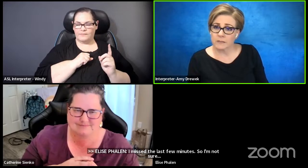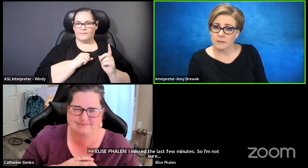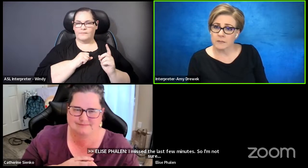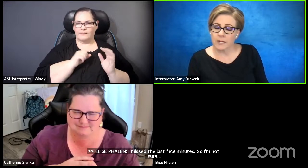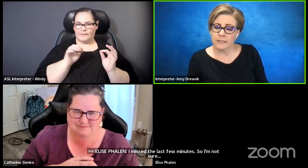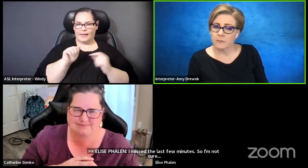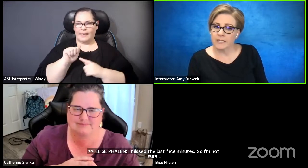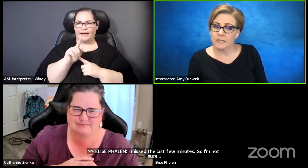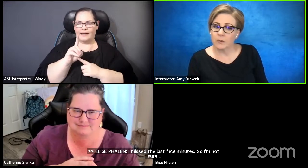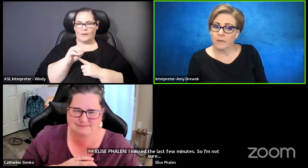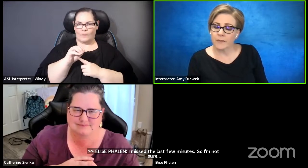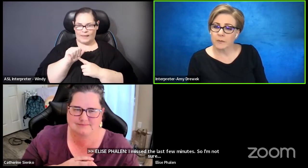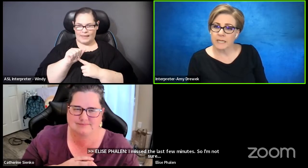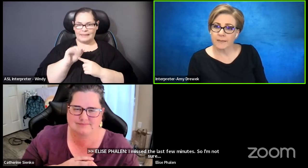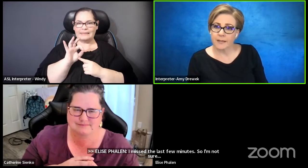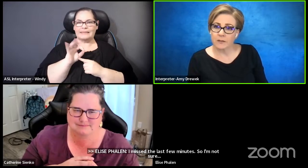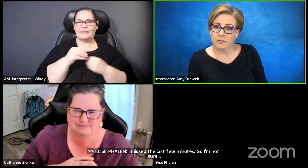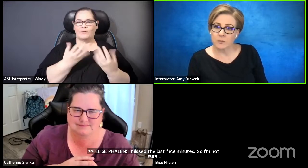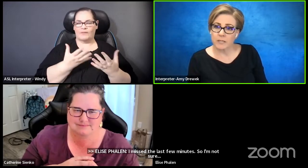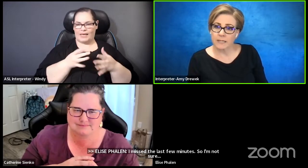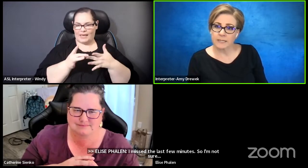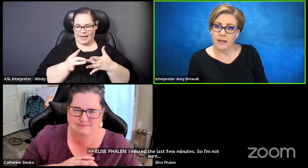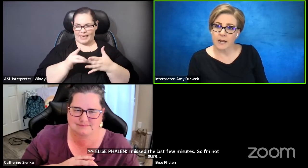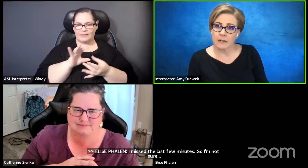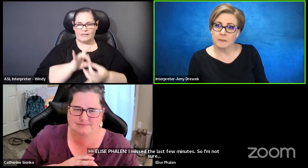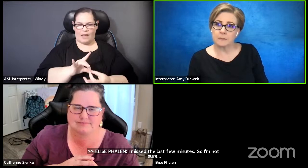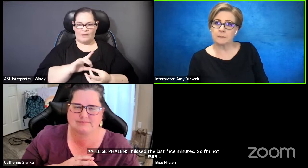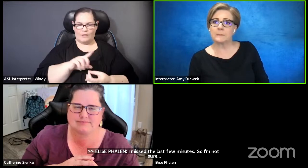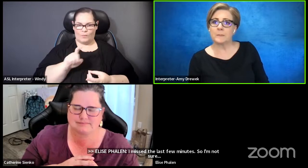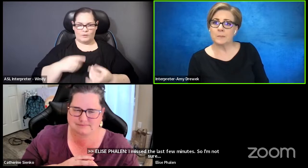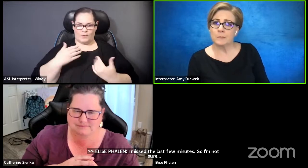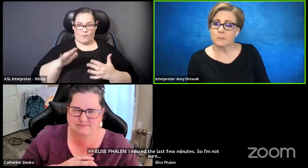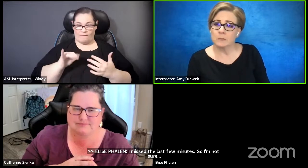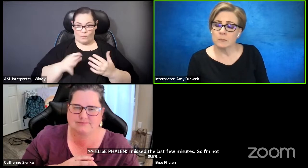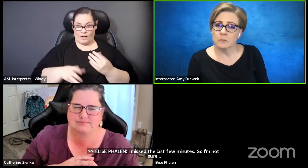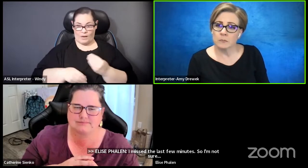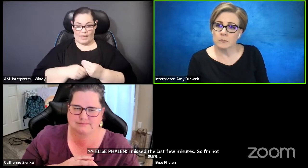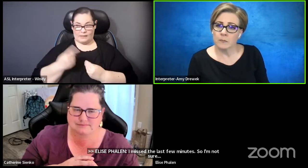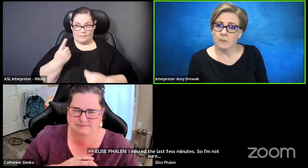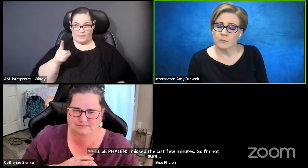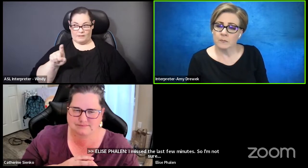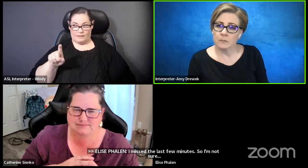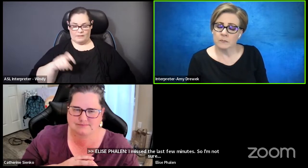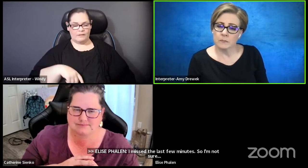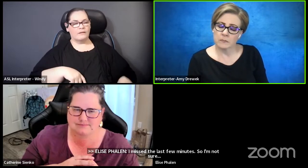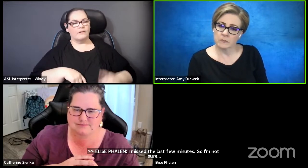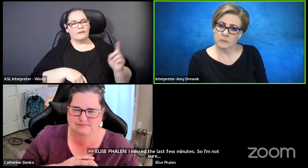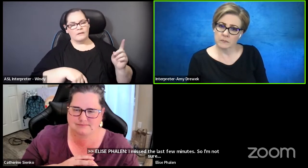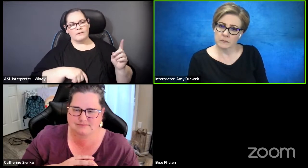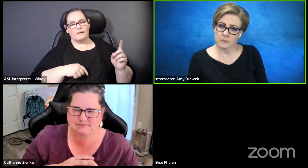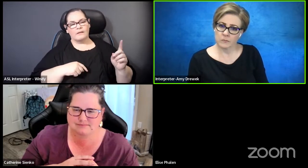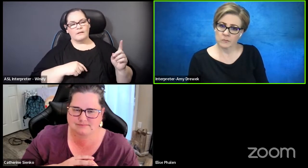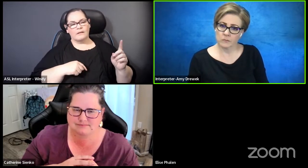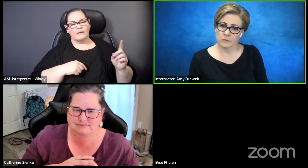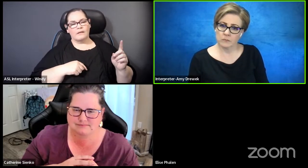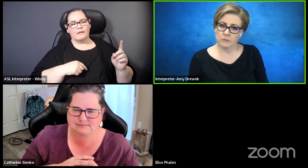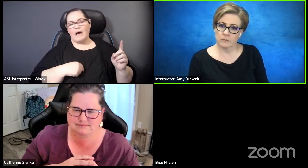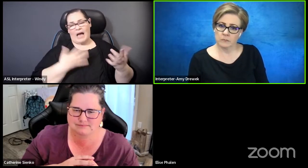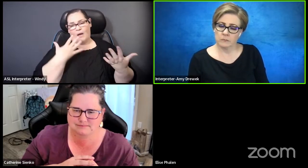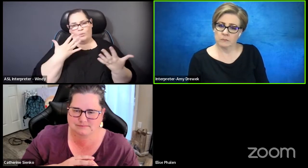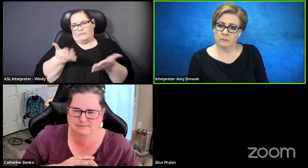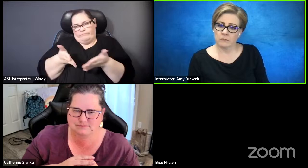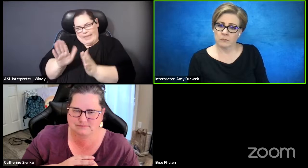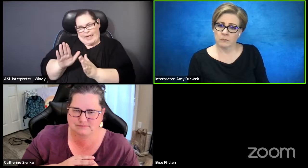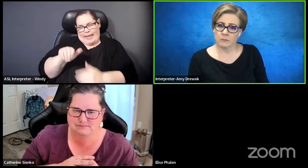on the questions. We didn't know if there was anything else you would like to add. I would probably have deferred to ADOA on